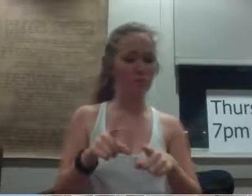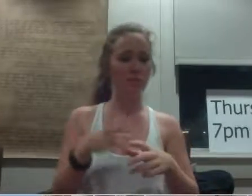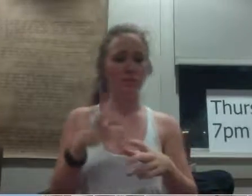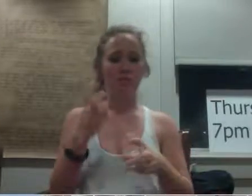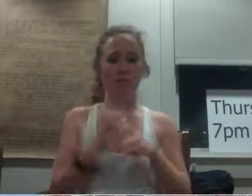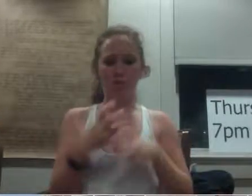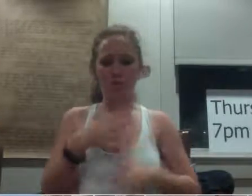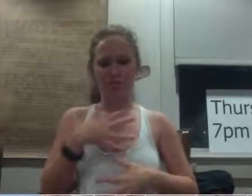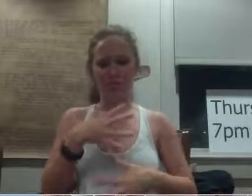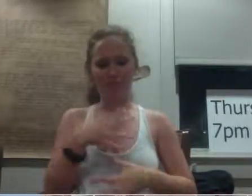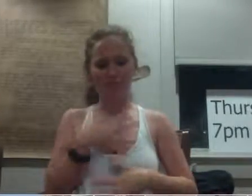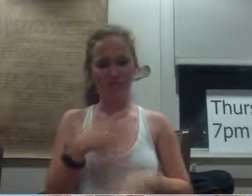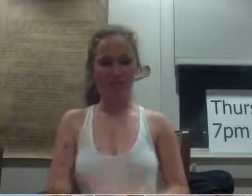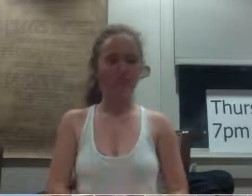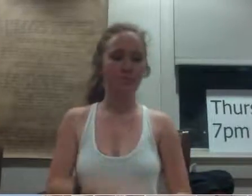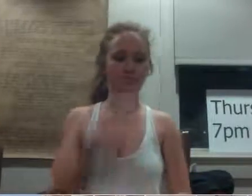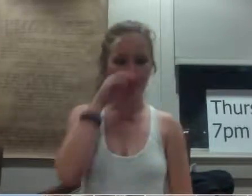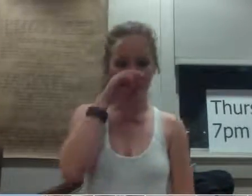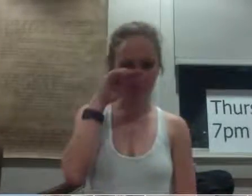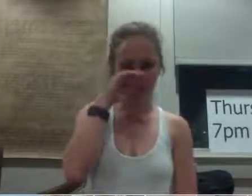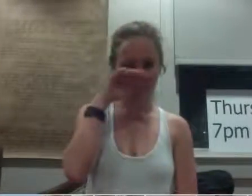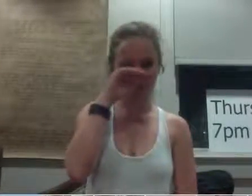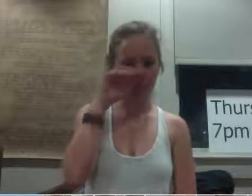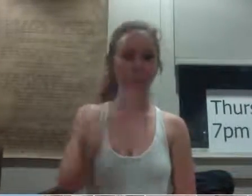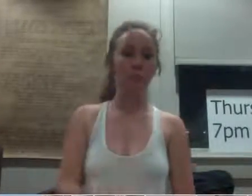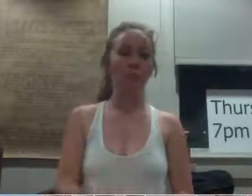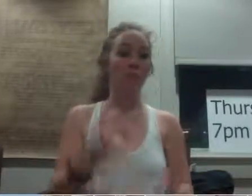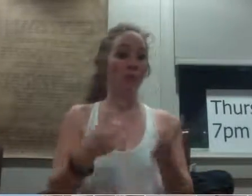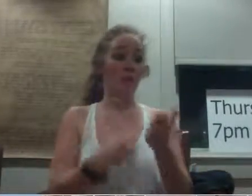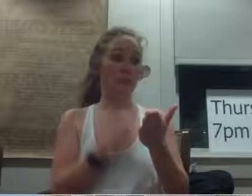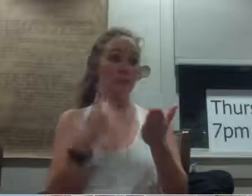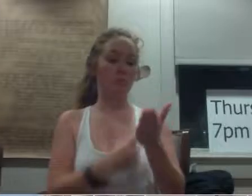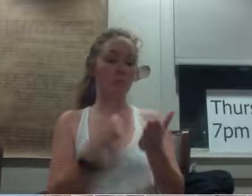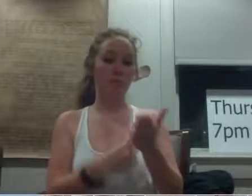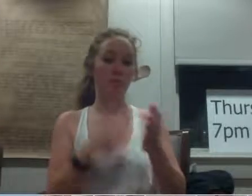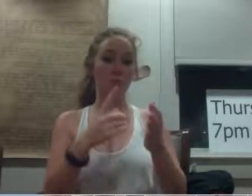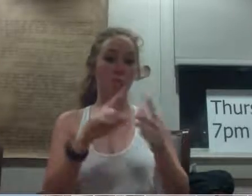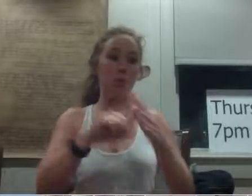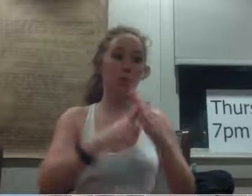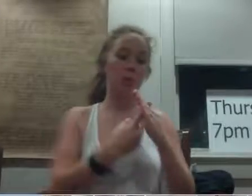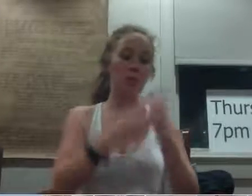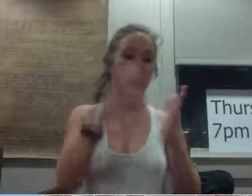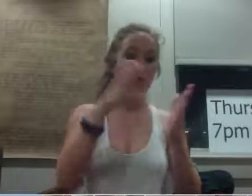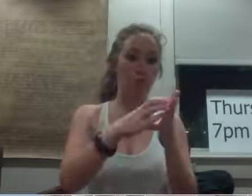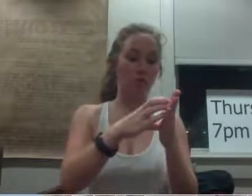You can become sick as breathing becomes harder.